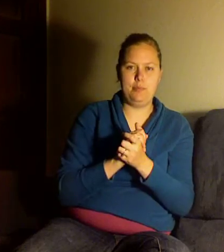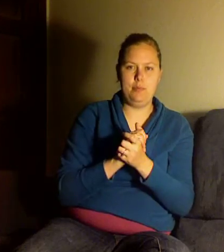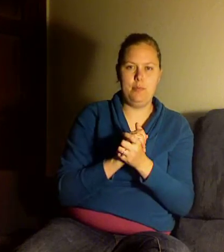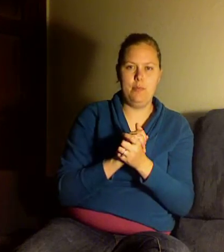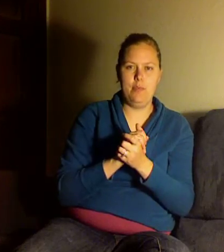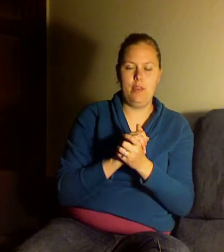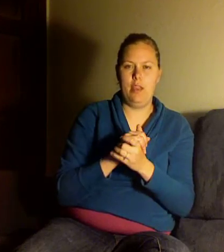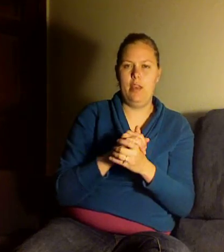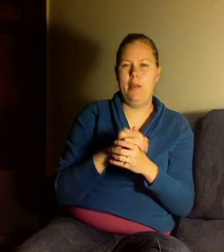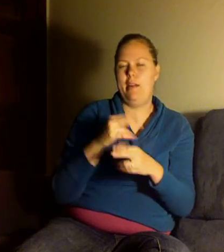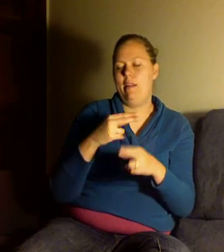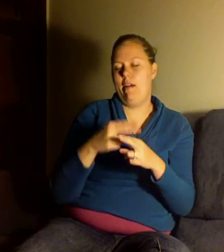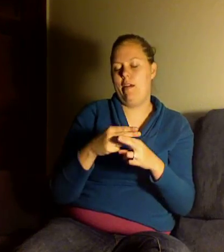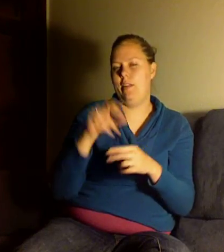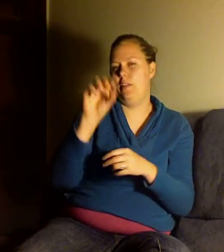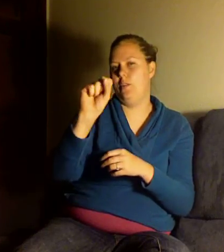just call it the Social Security